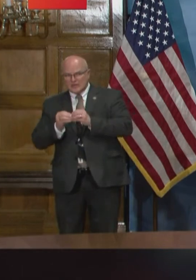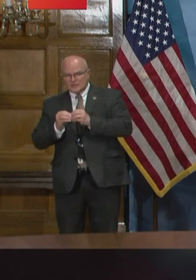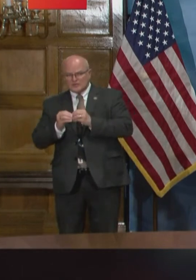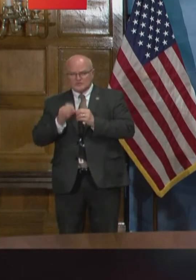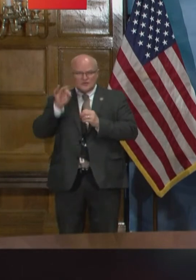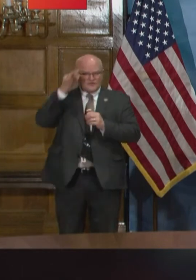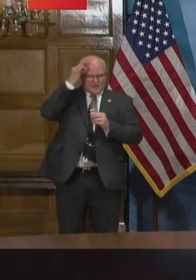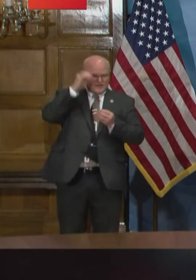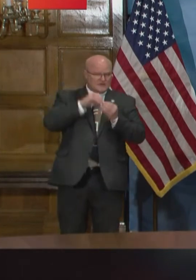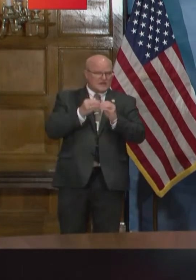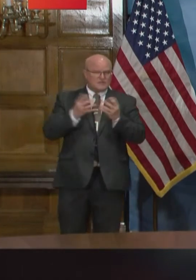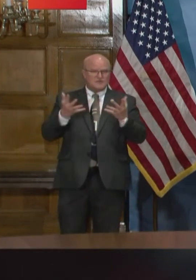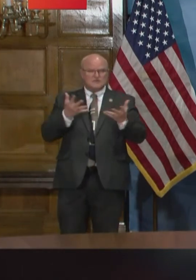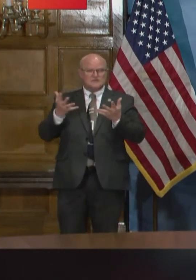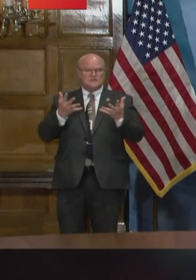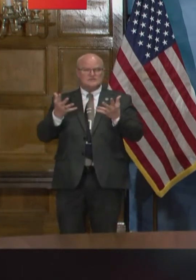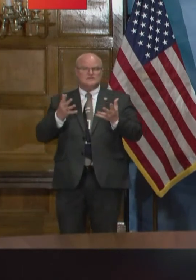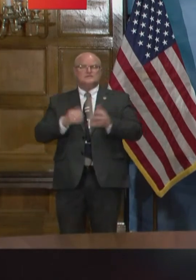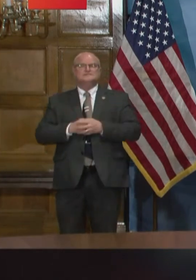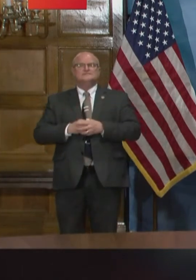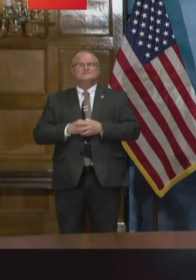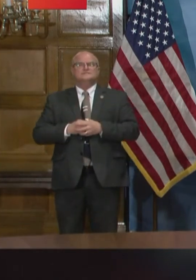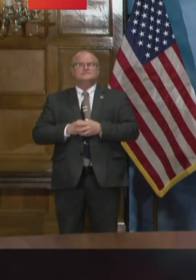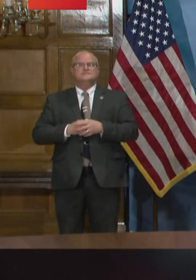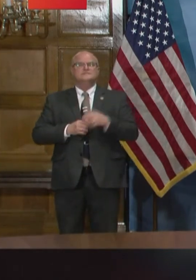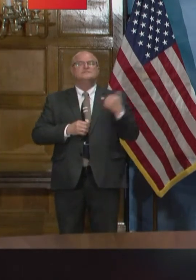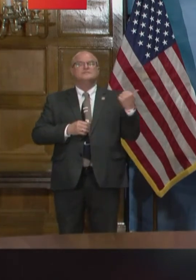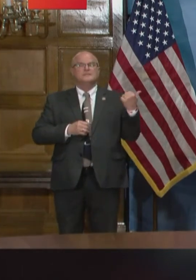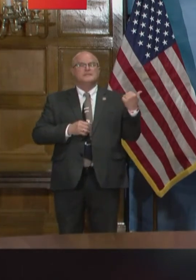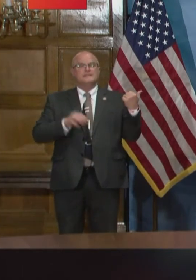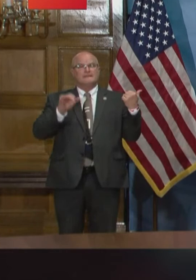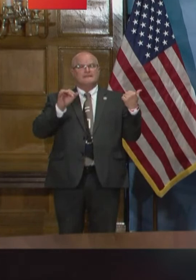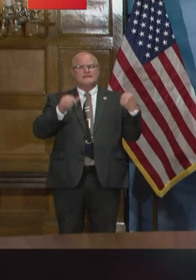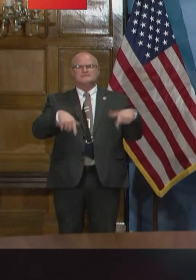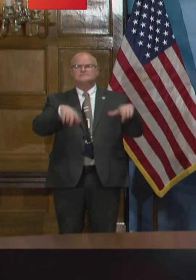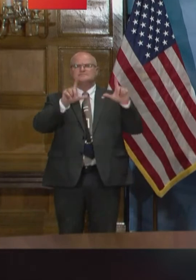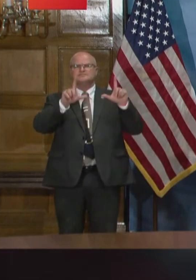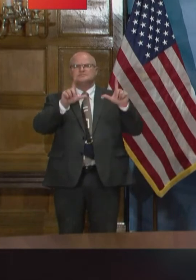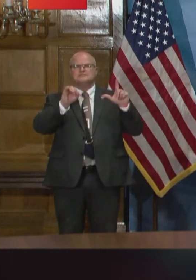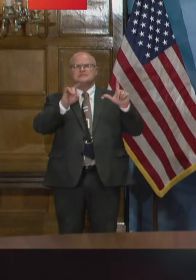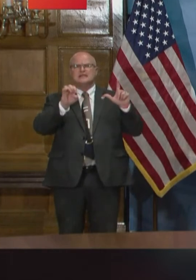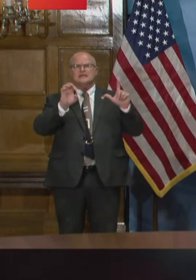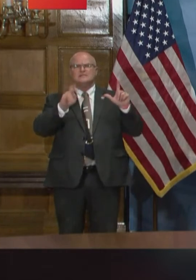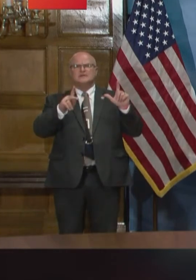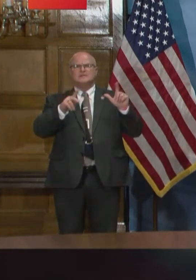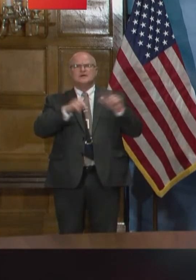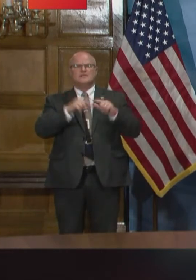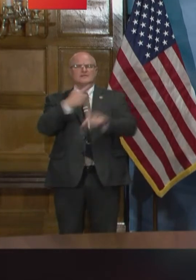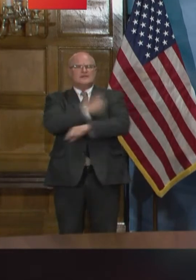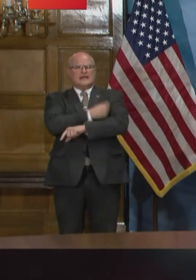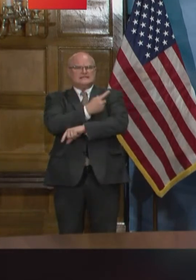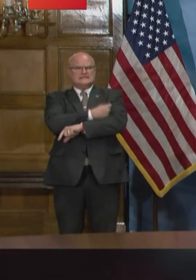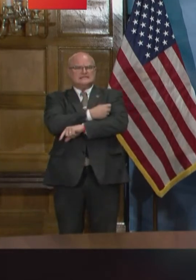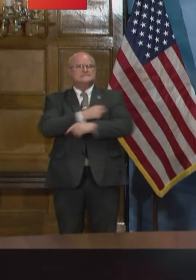federal numbers, the federal program numbers? No, those, can you put that slide back up there on the